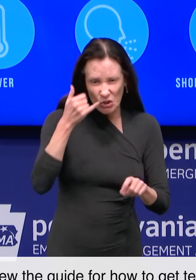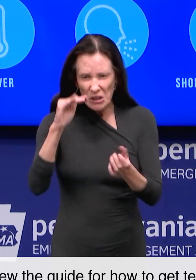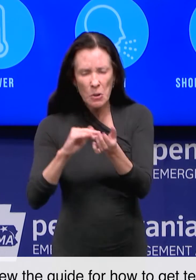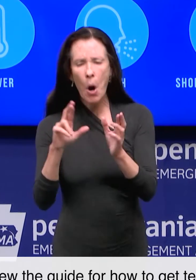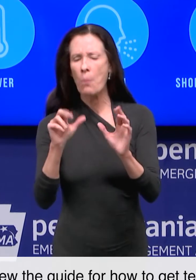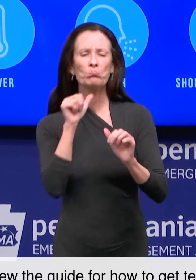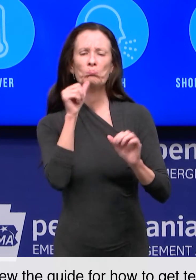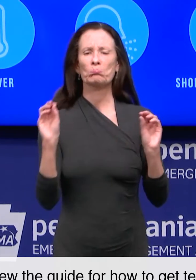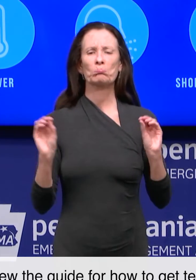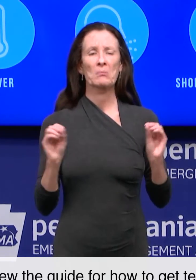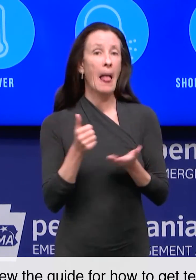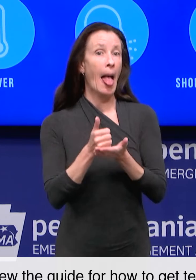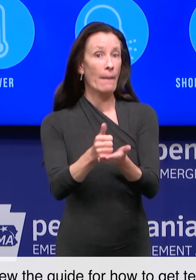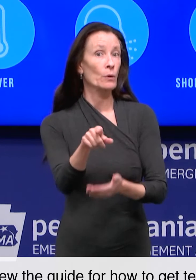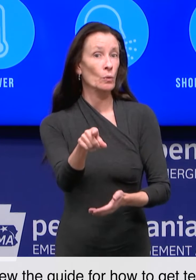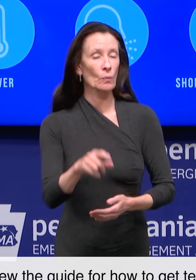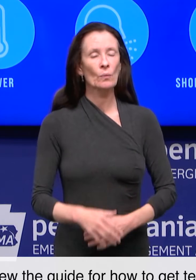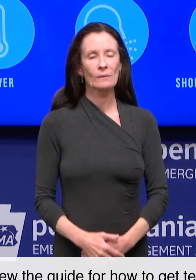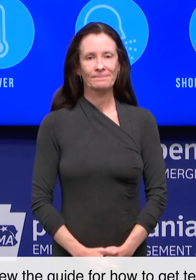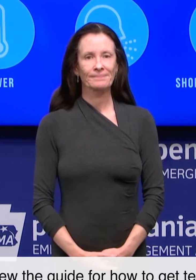Are you a provider insecure or vulnerable?